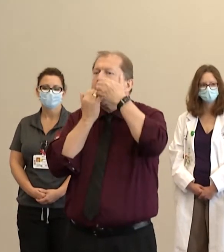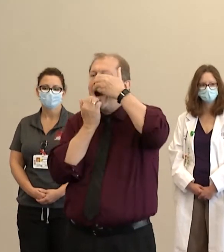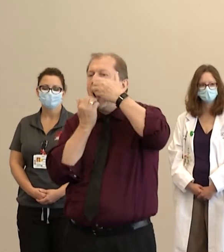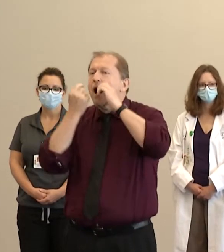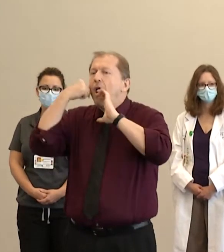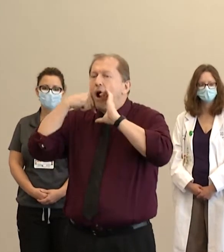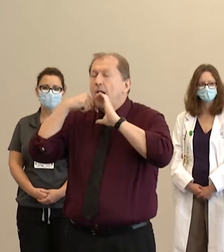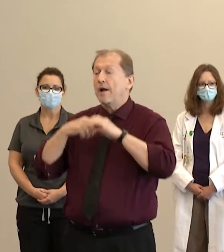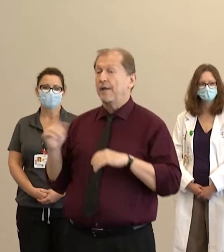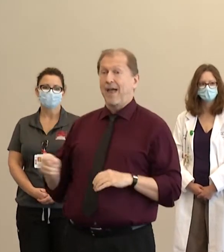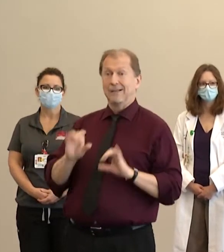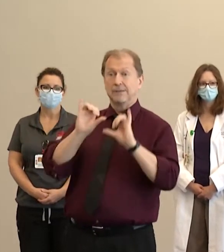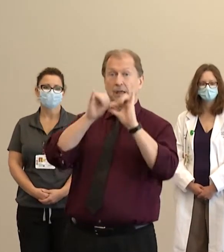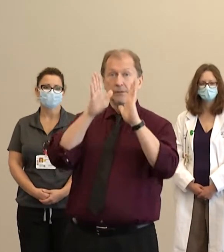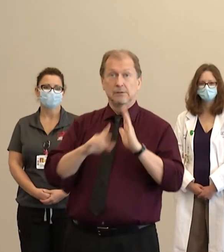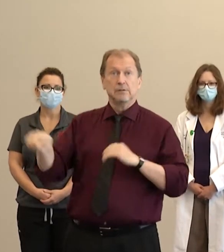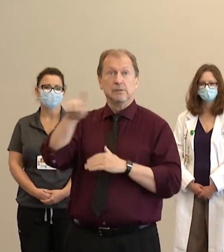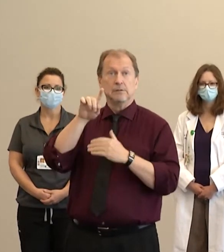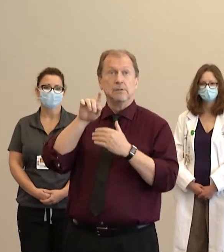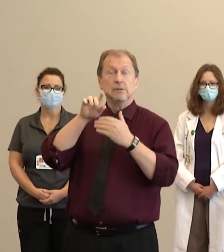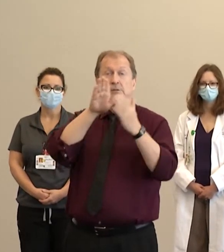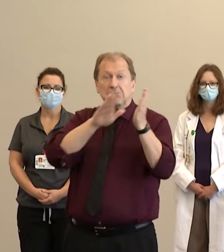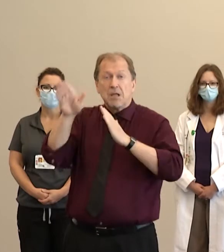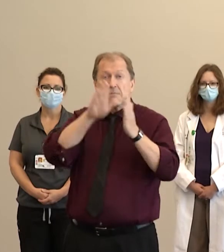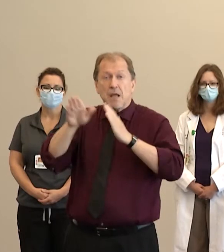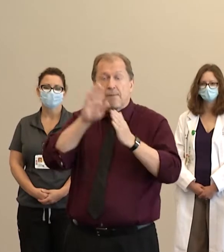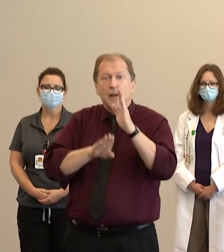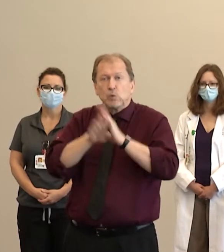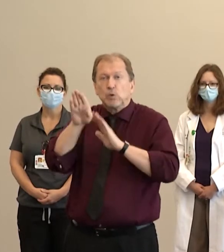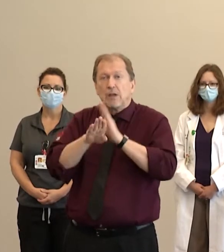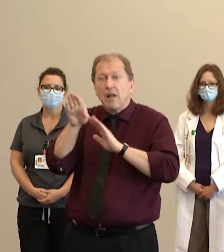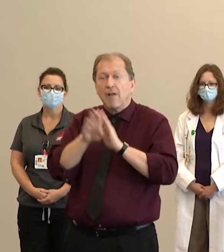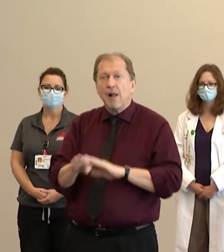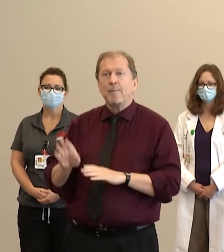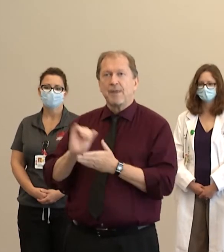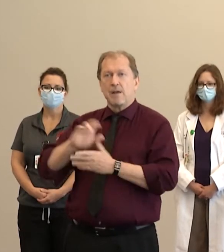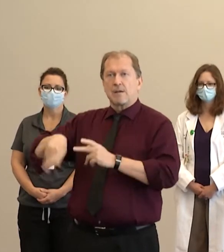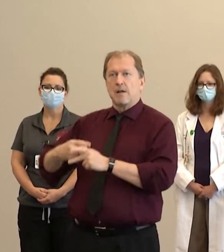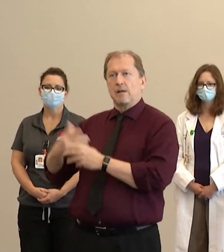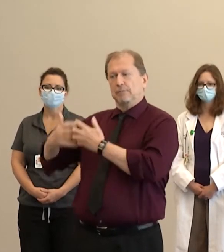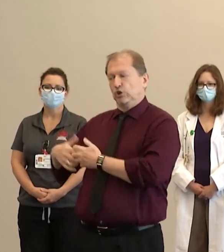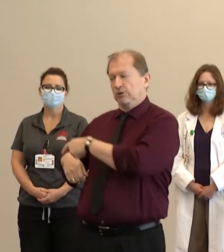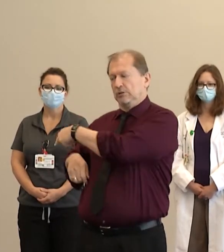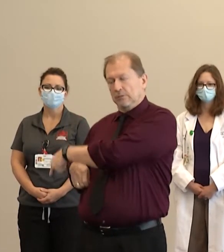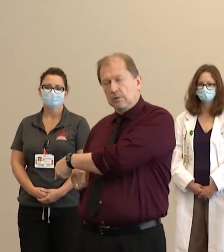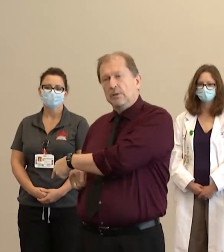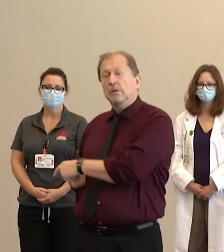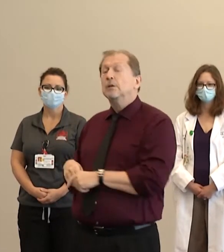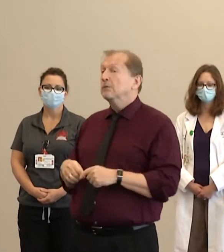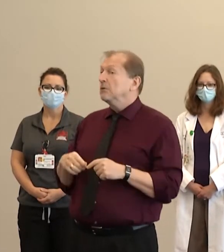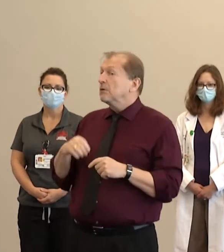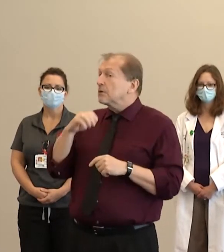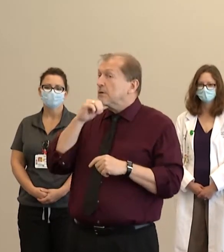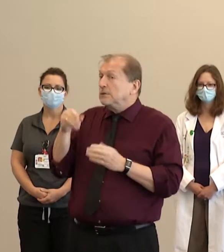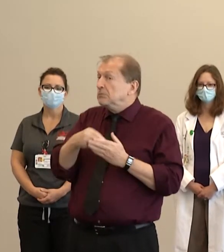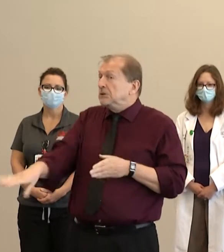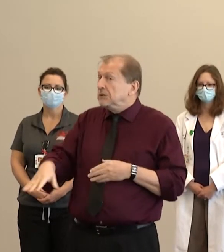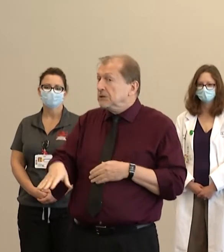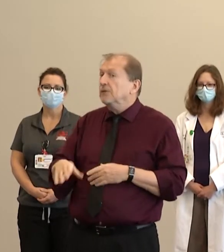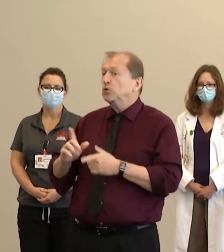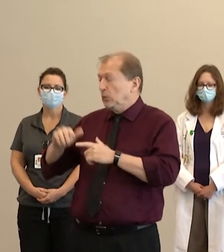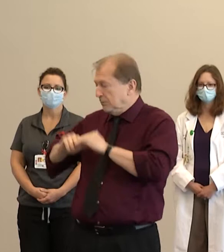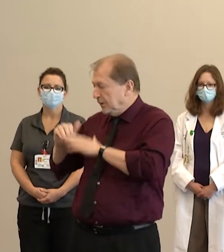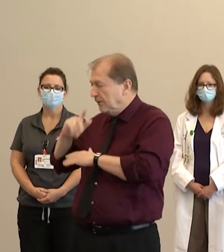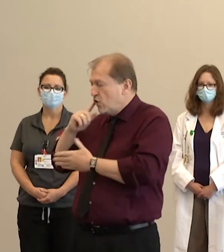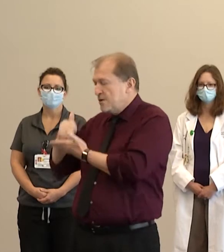scientists and engineers whose goal was to develop a low-cost, efficient way to build a ventilator.